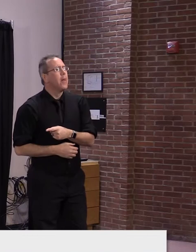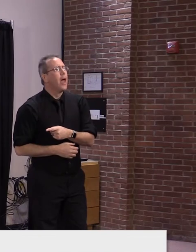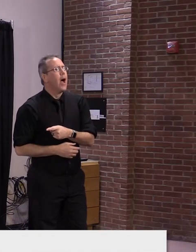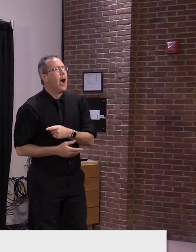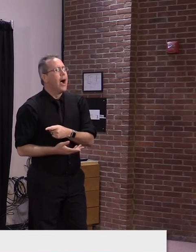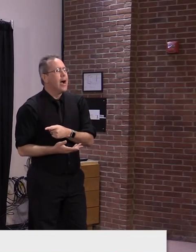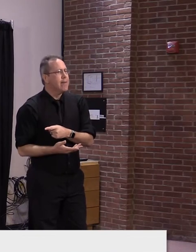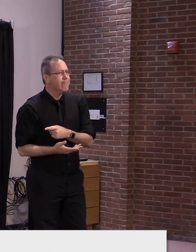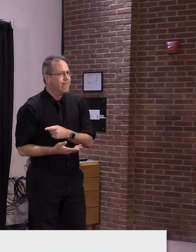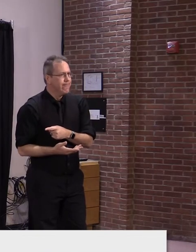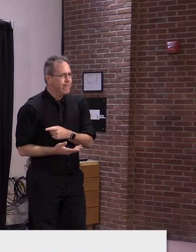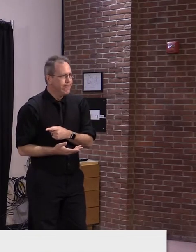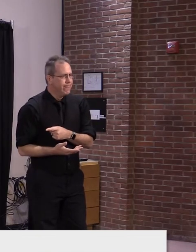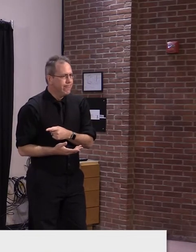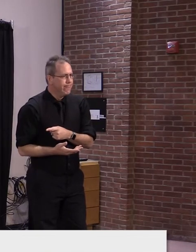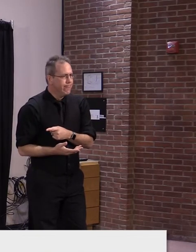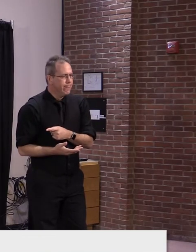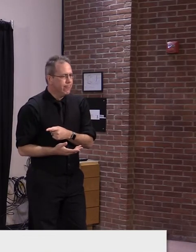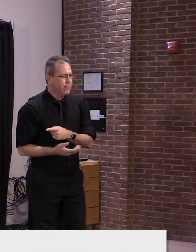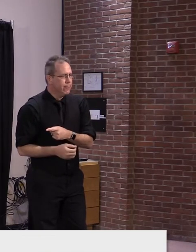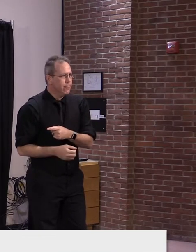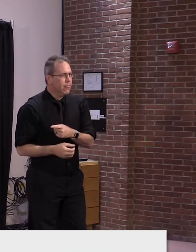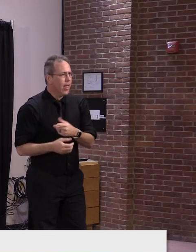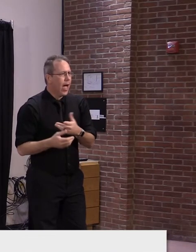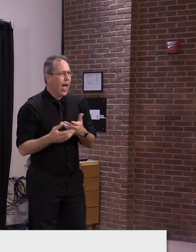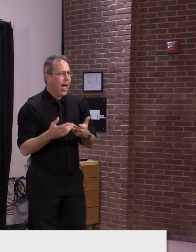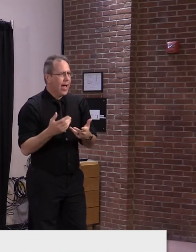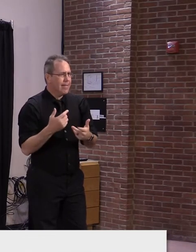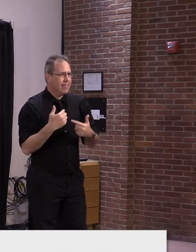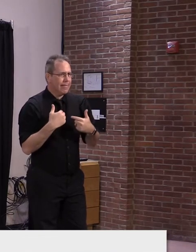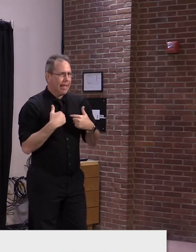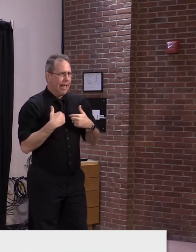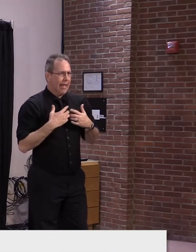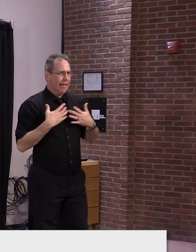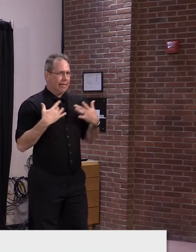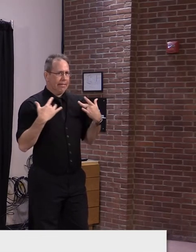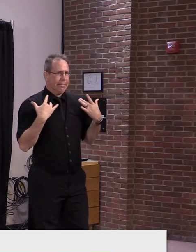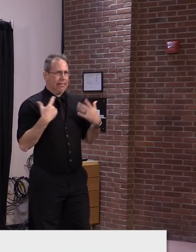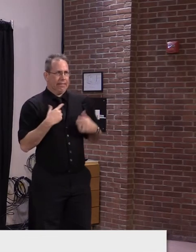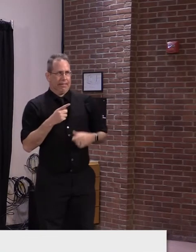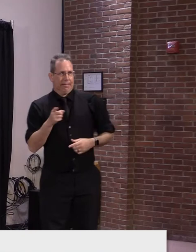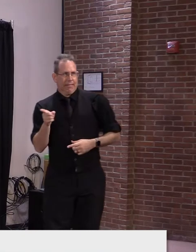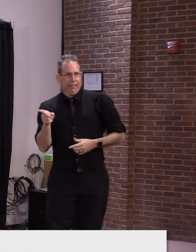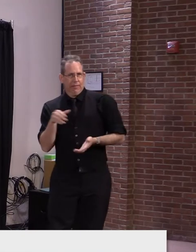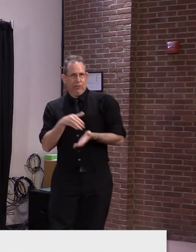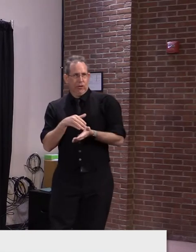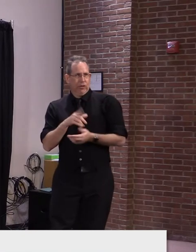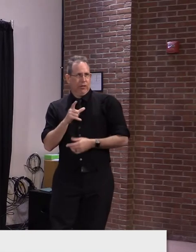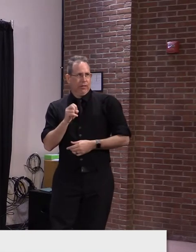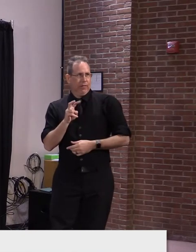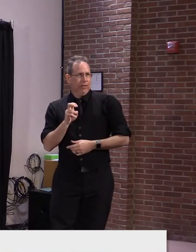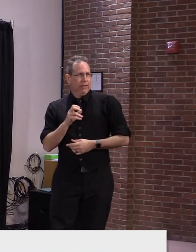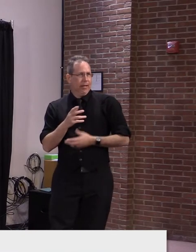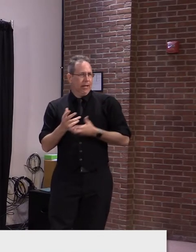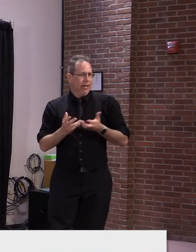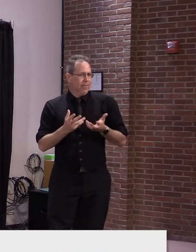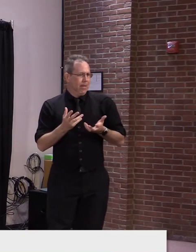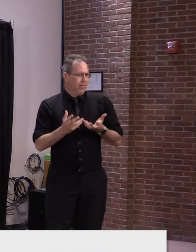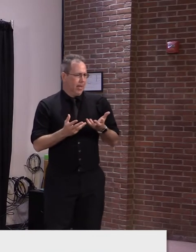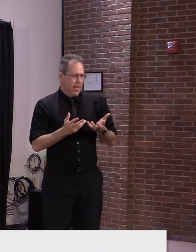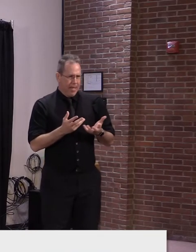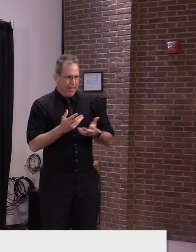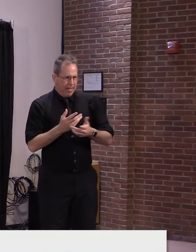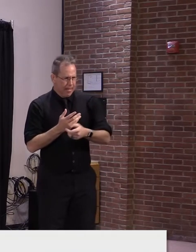Tanko, I think I'm going to refer that to either Dr. Levine or maybe